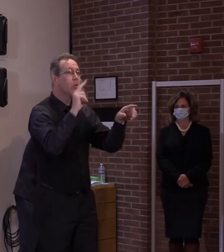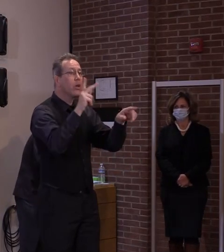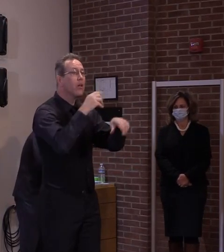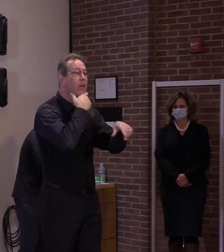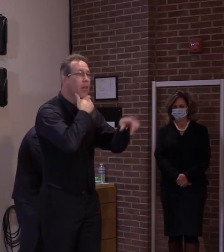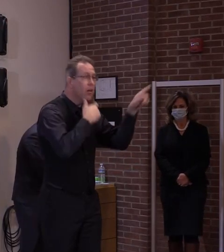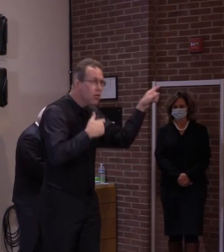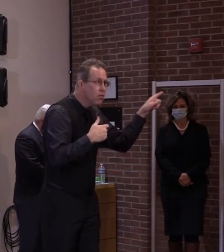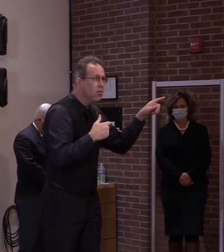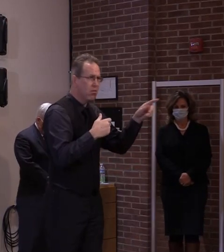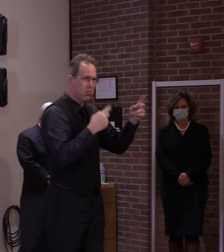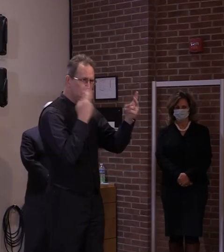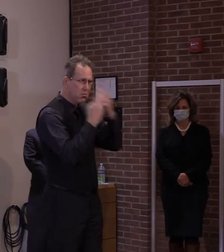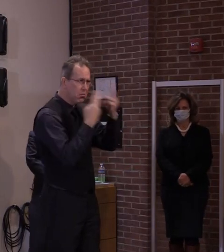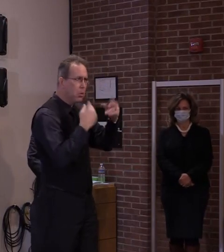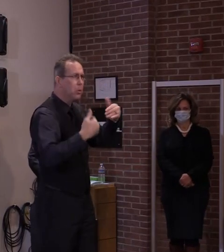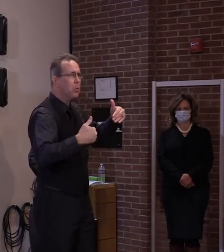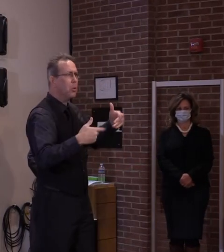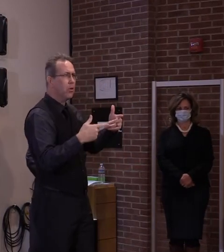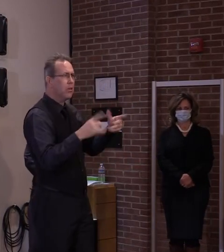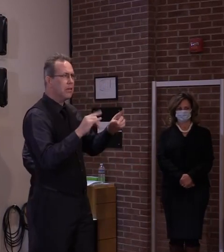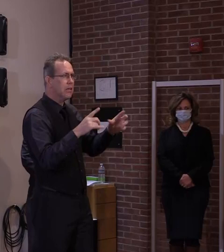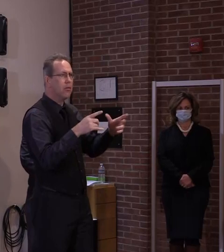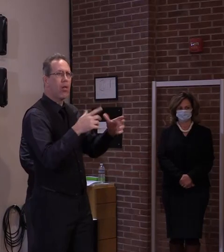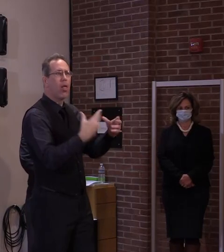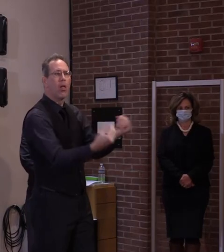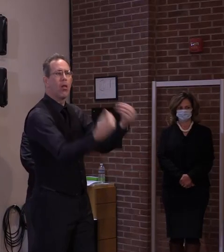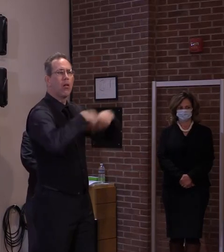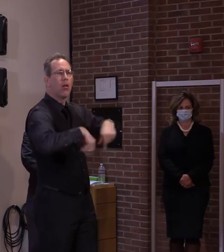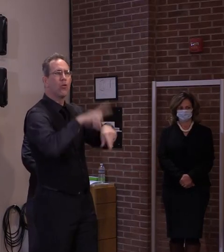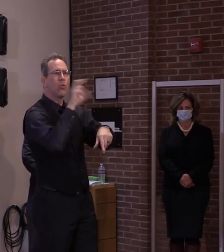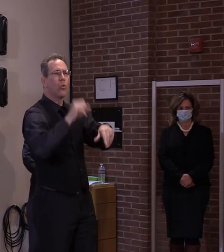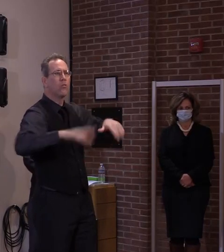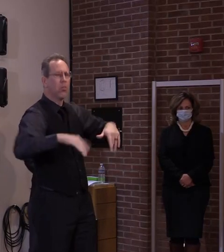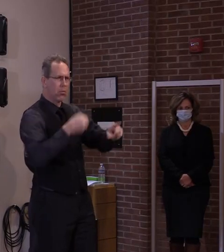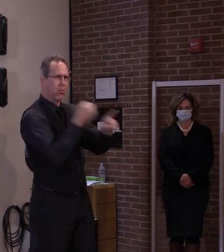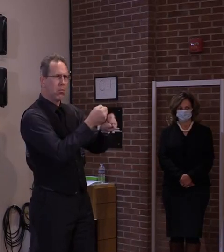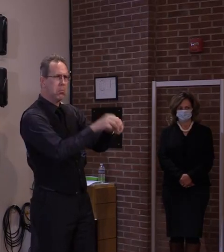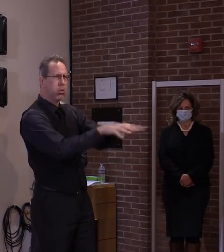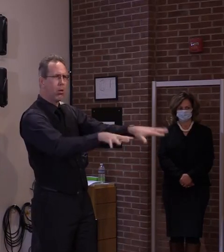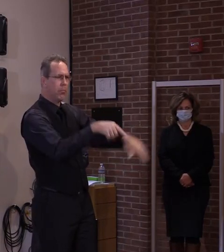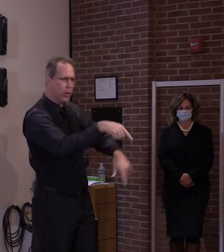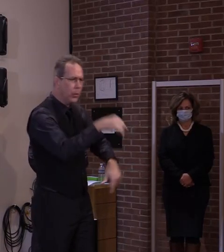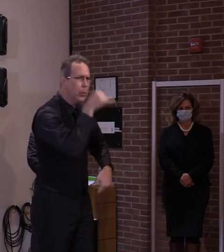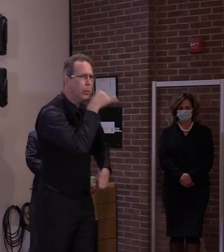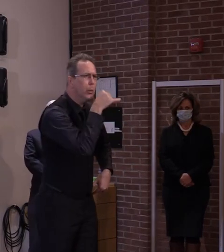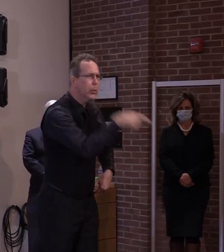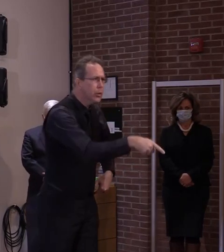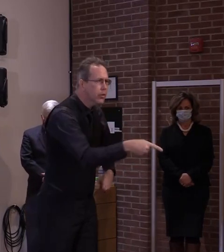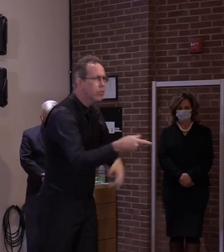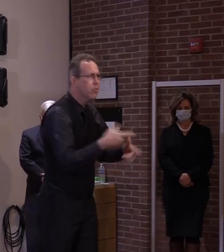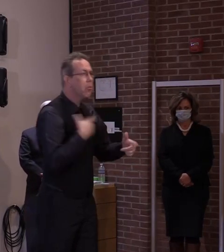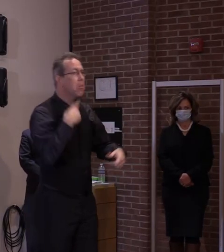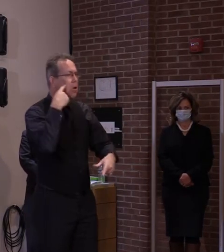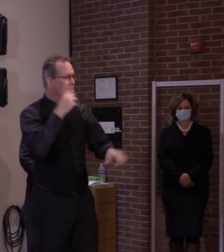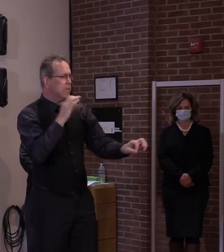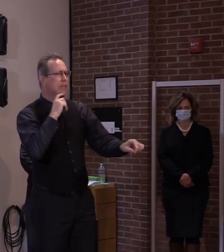take a foothold in our country, and we thought they were going to be really serious. There was a previous South African